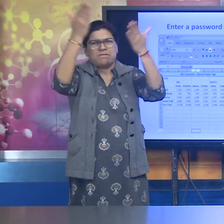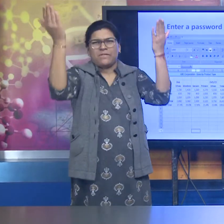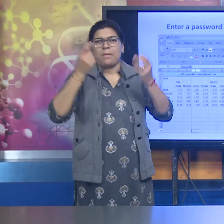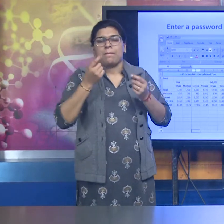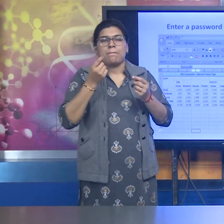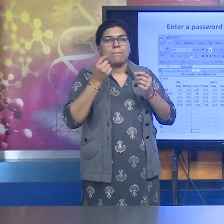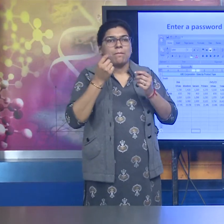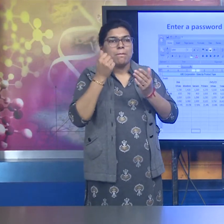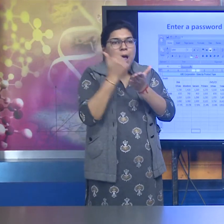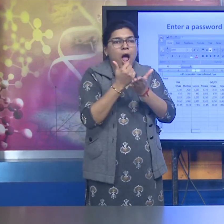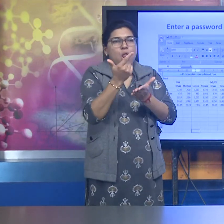or